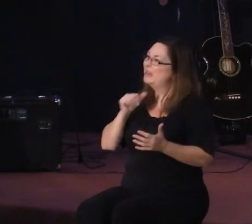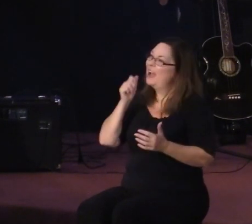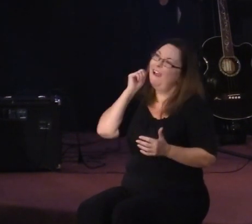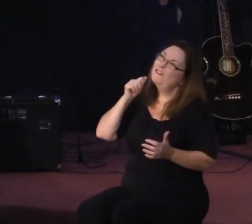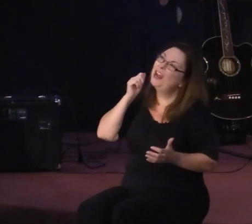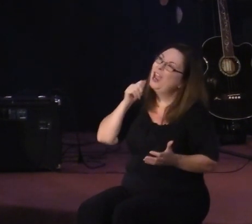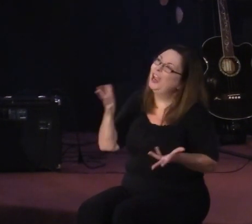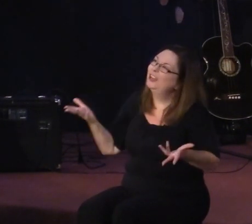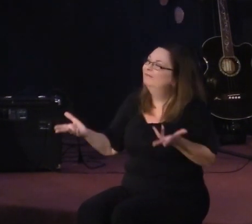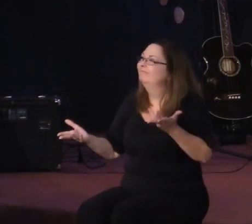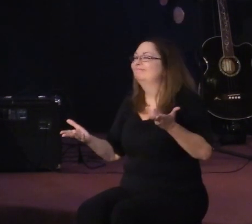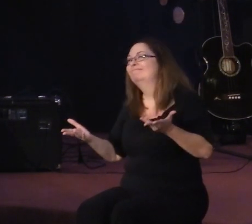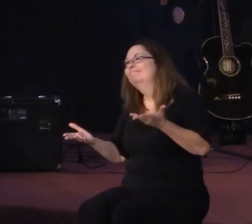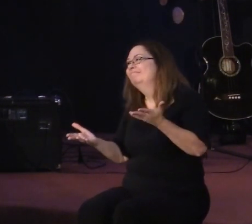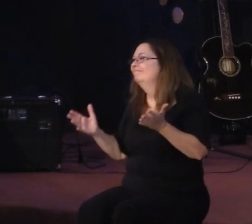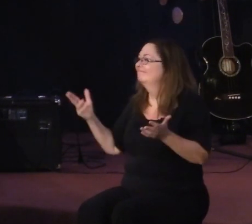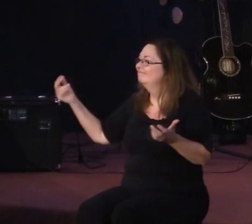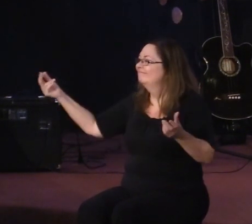day.